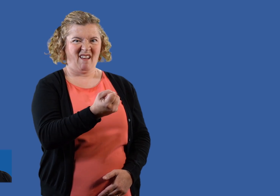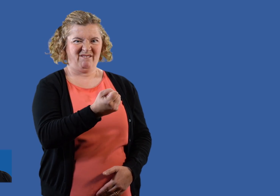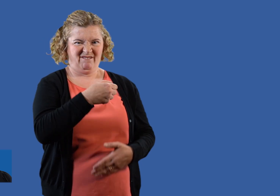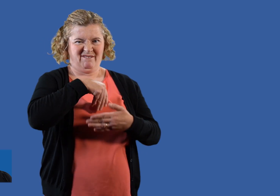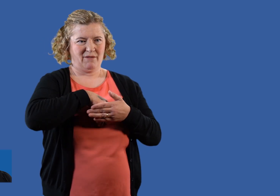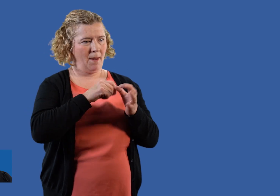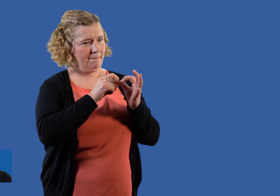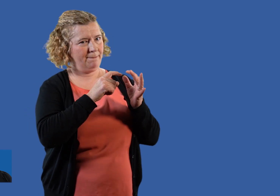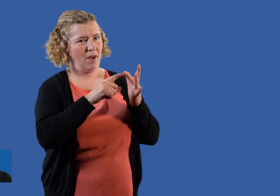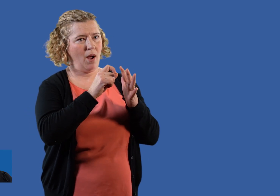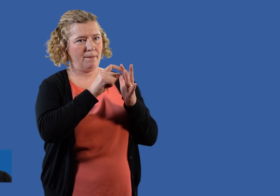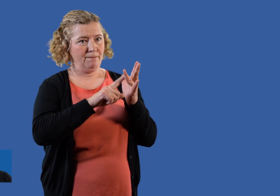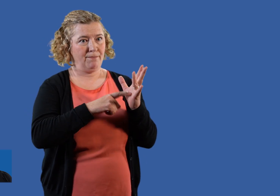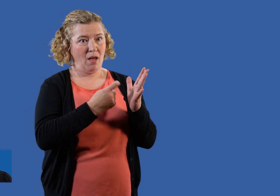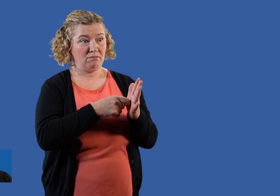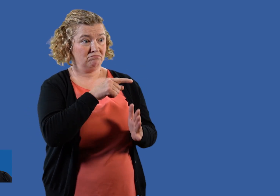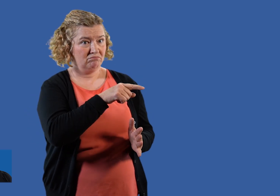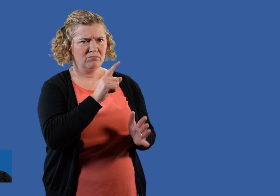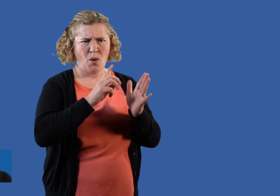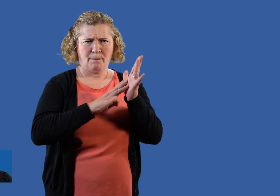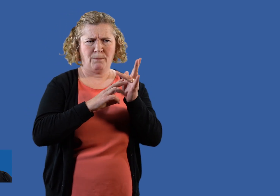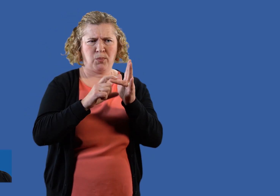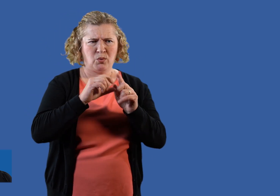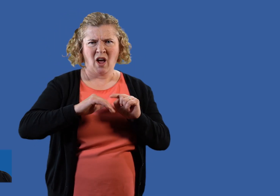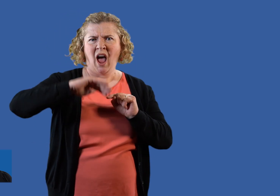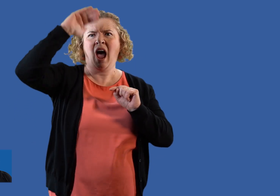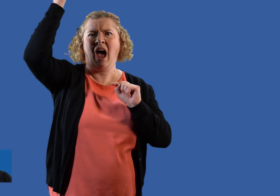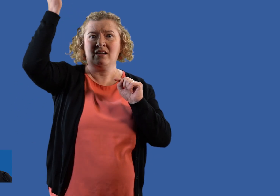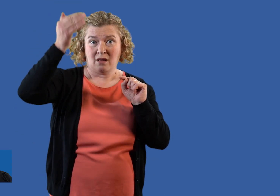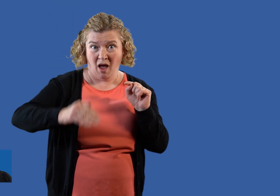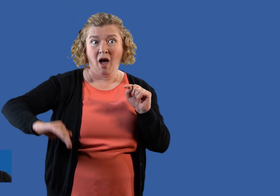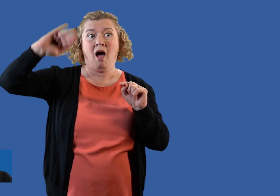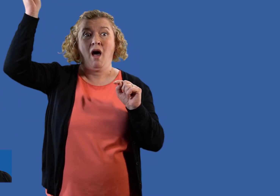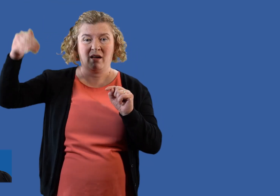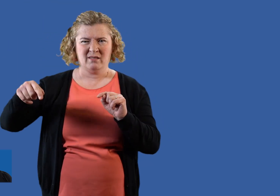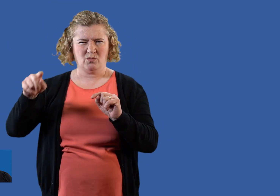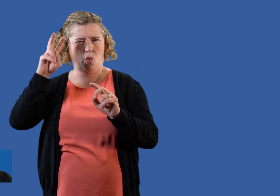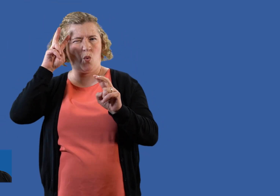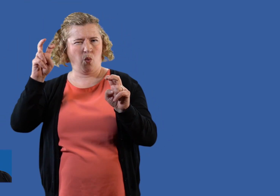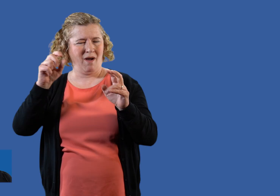experience cycling mood swings, and these are called phases.